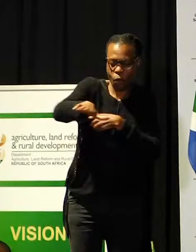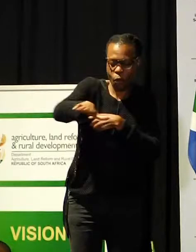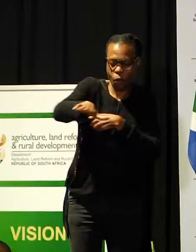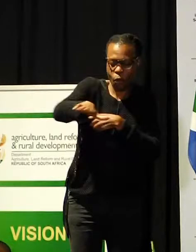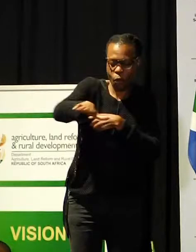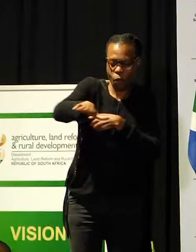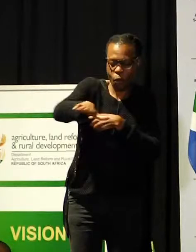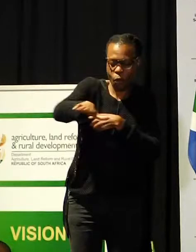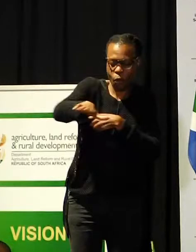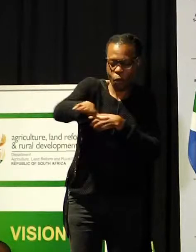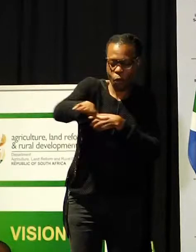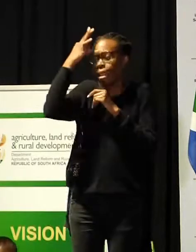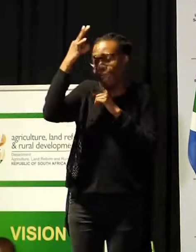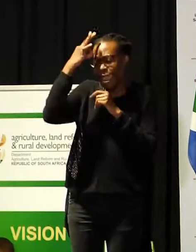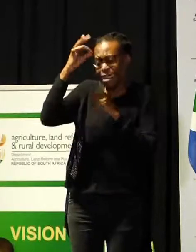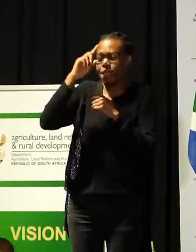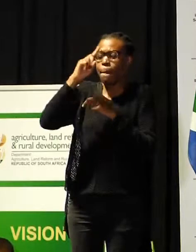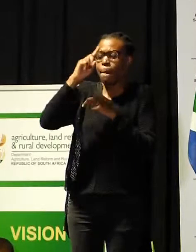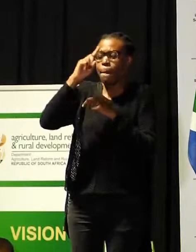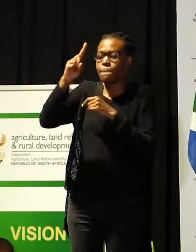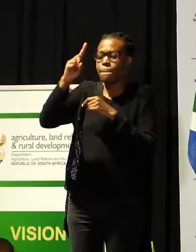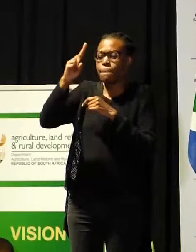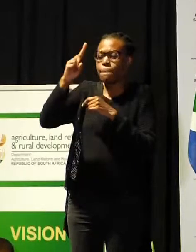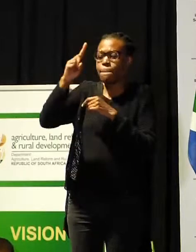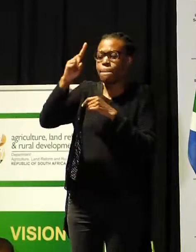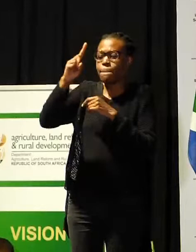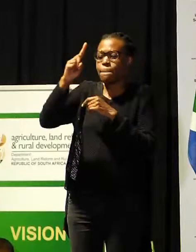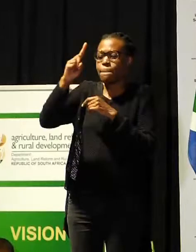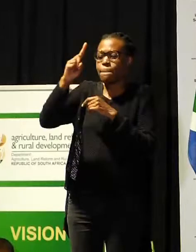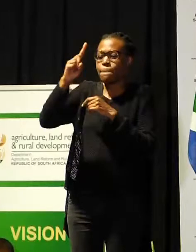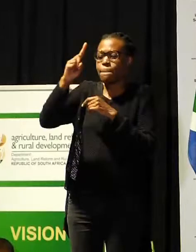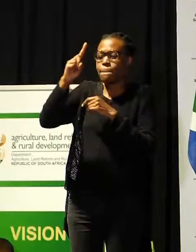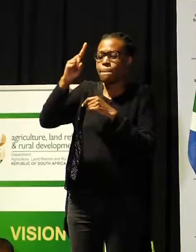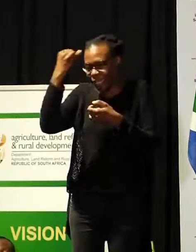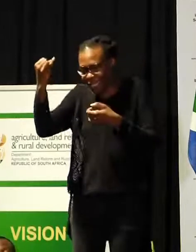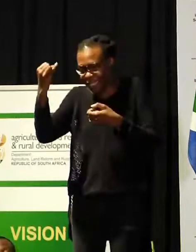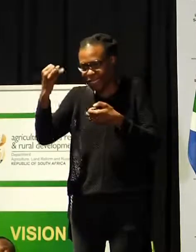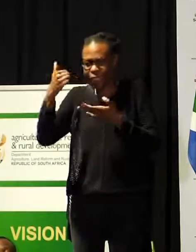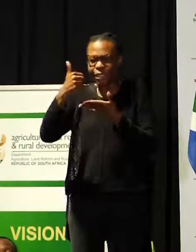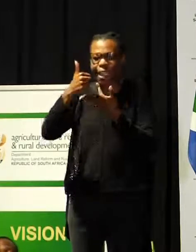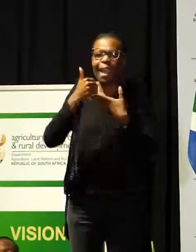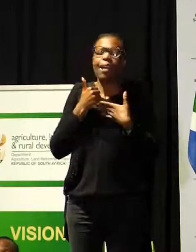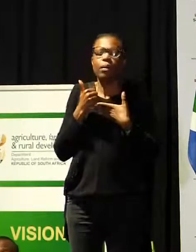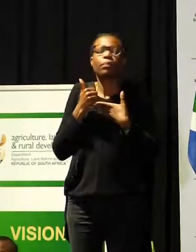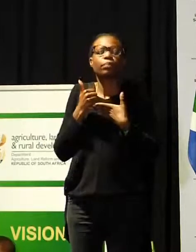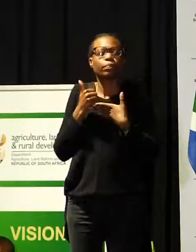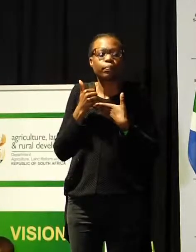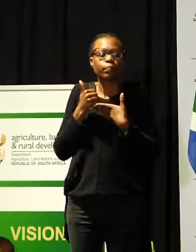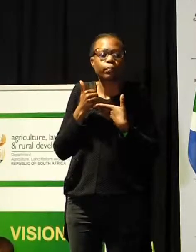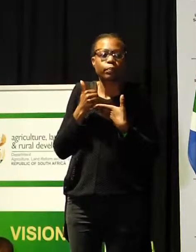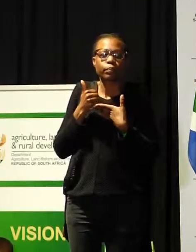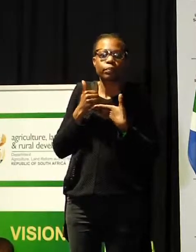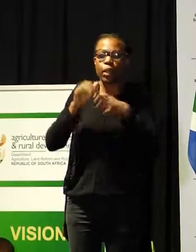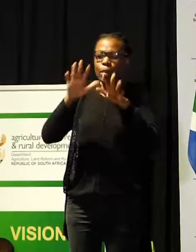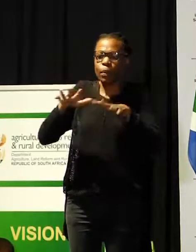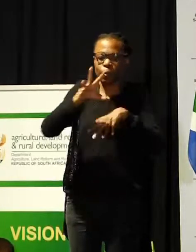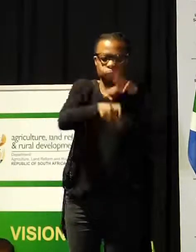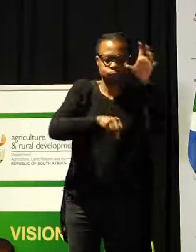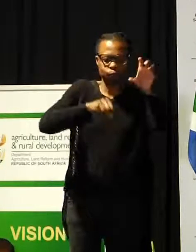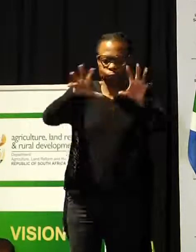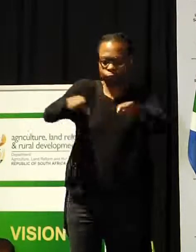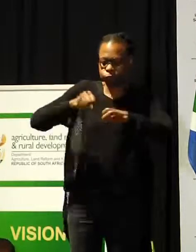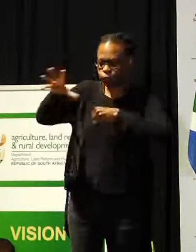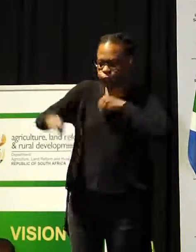provide mitigation measures to prevent or stop the new emerging phenomenon on the land dispossession